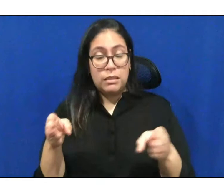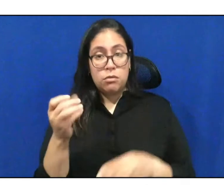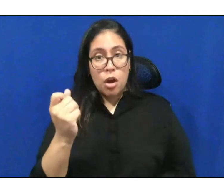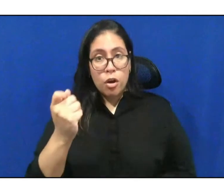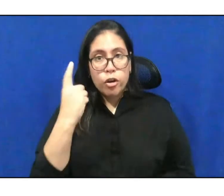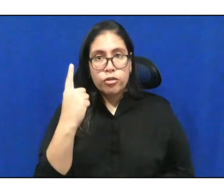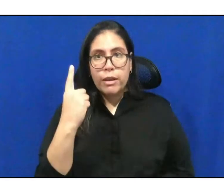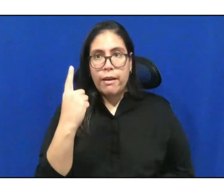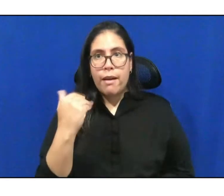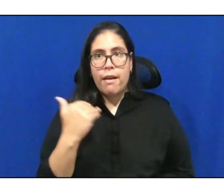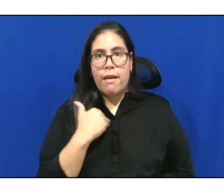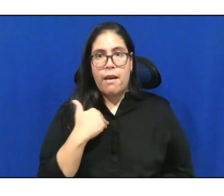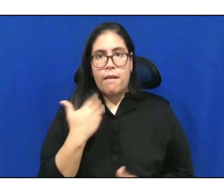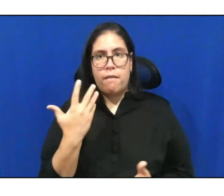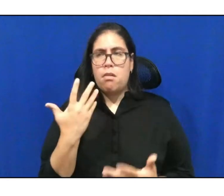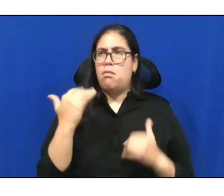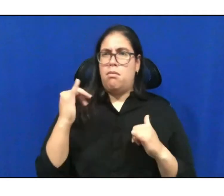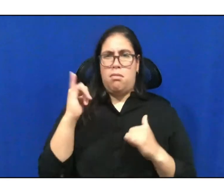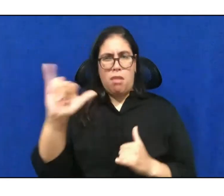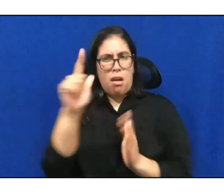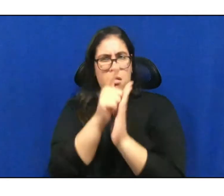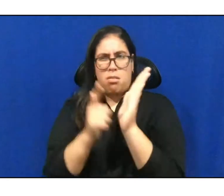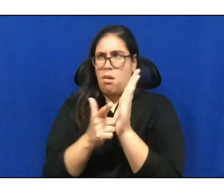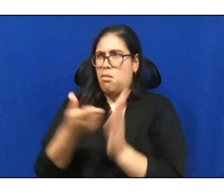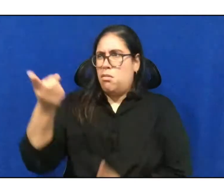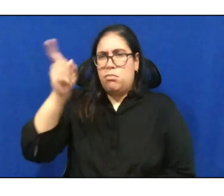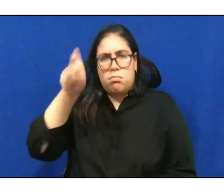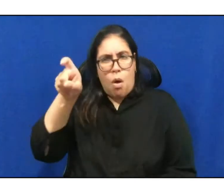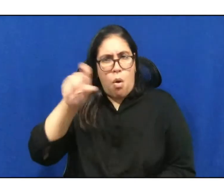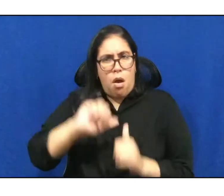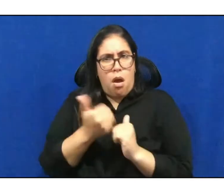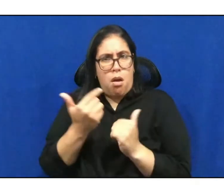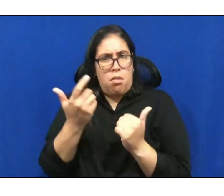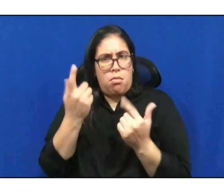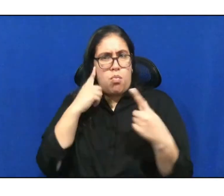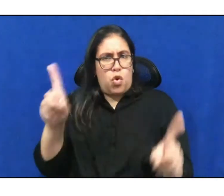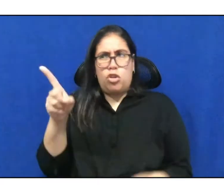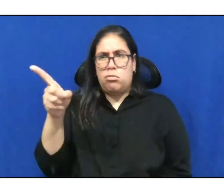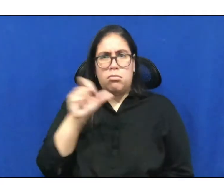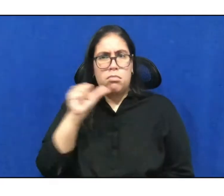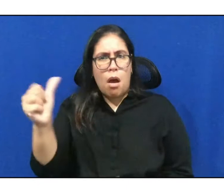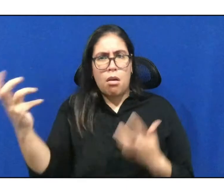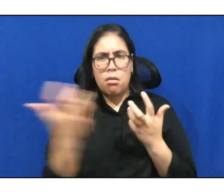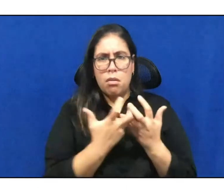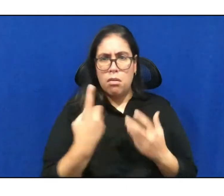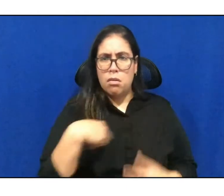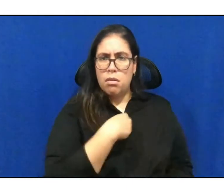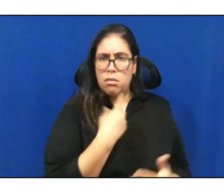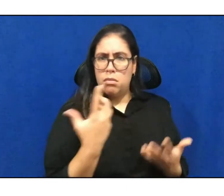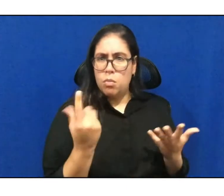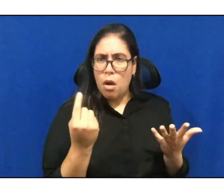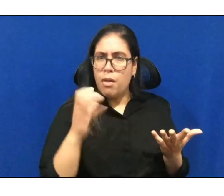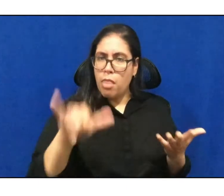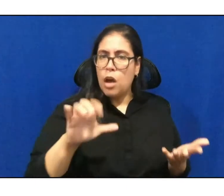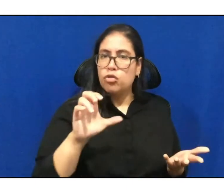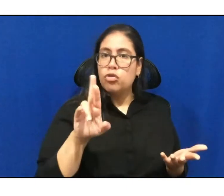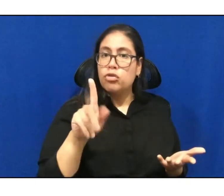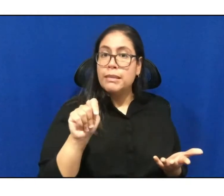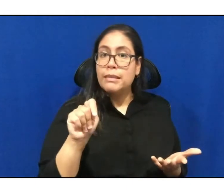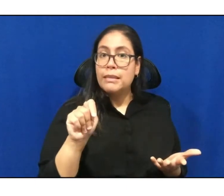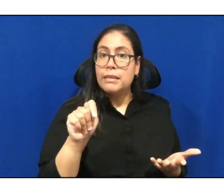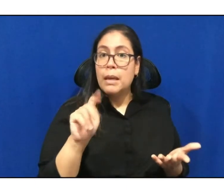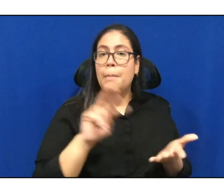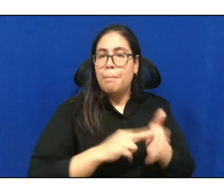is supposed to work, right? And that's what critical race theory has done. If we really want to talk about, if we're going to end up going down that